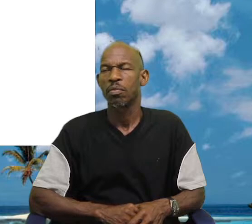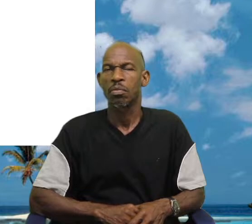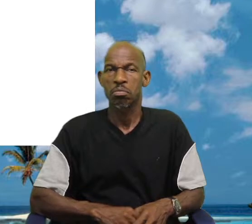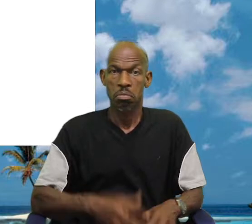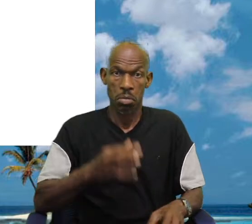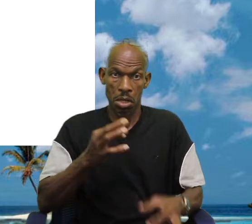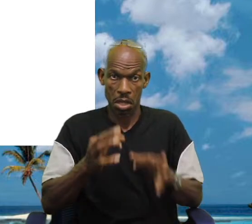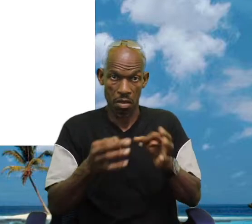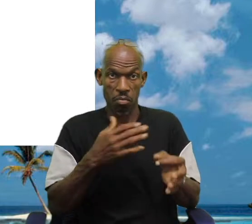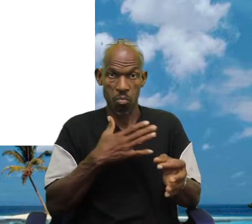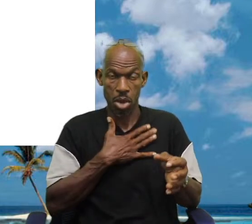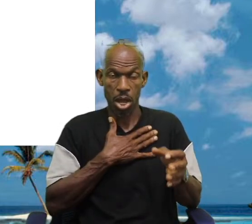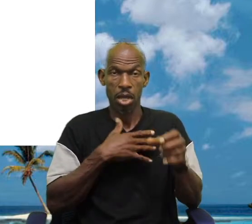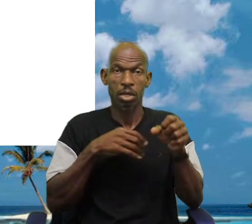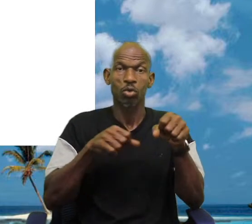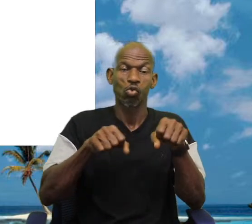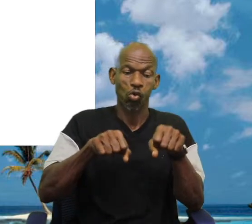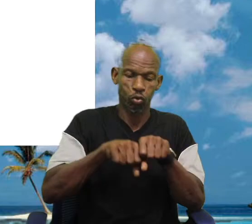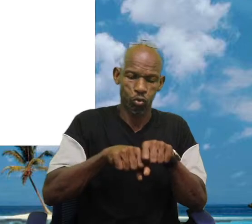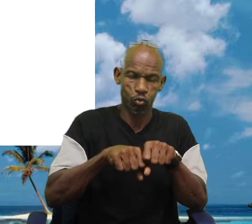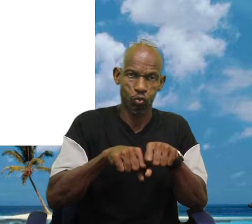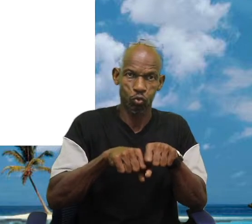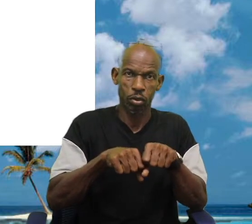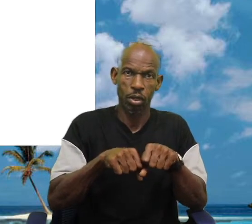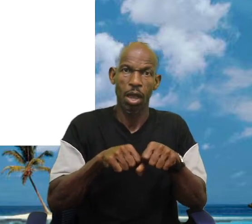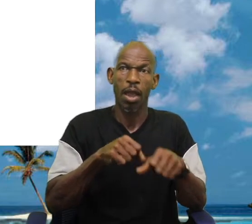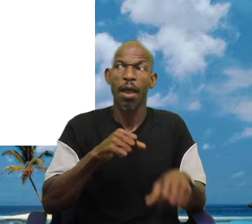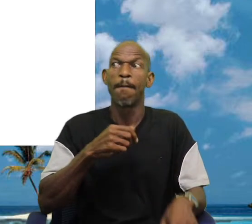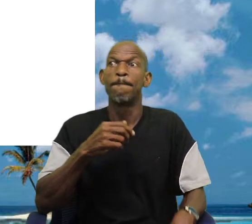say if it's blue, it's a blue shoes. Okay? We say in the